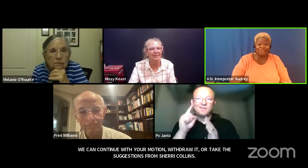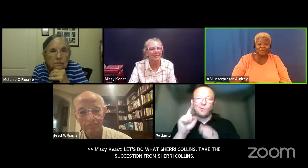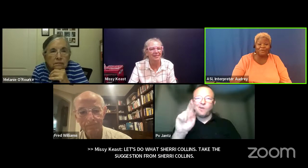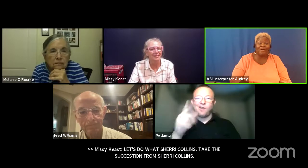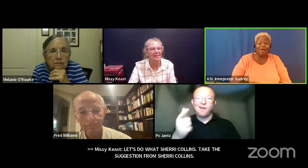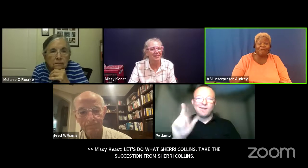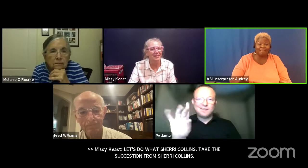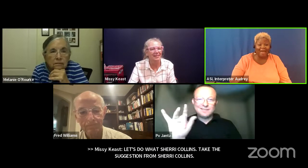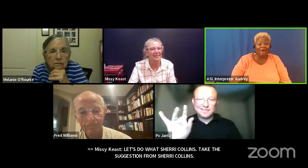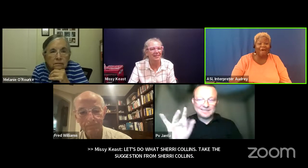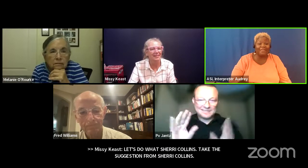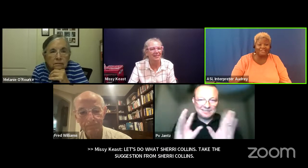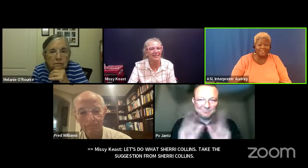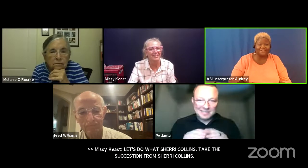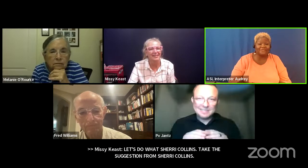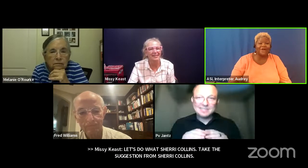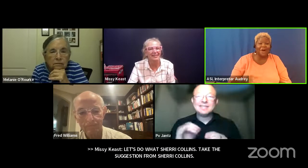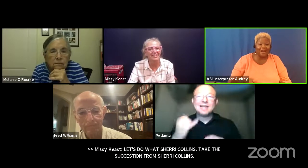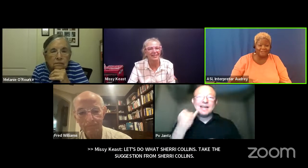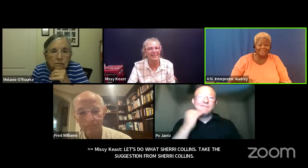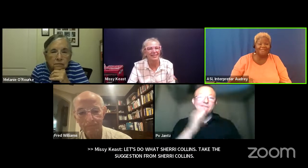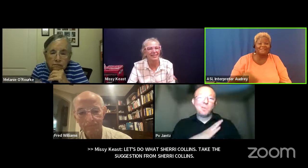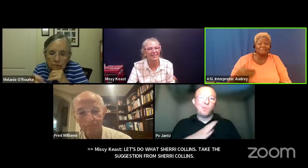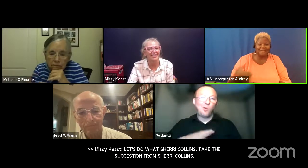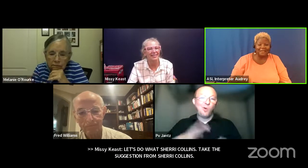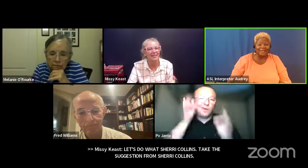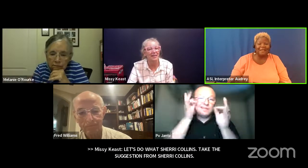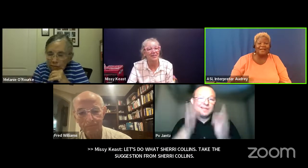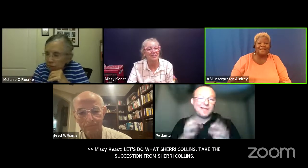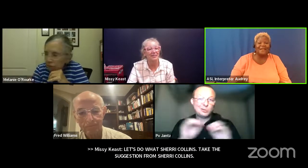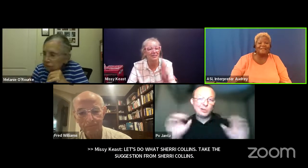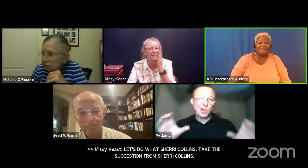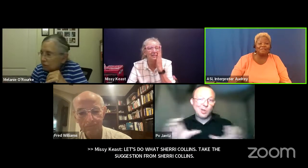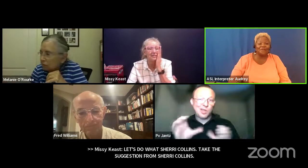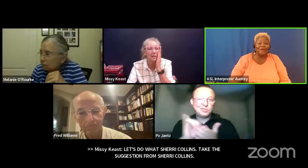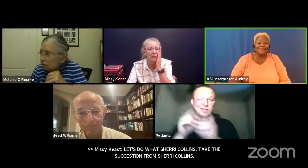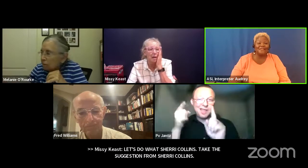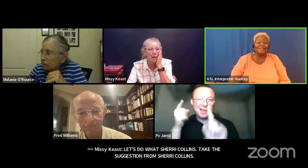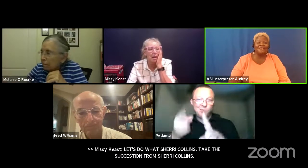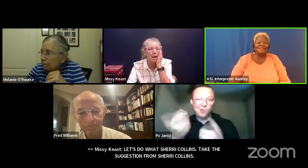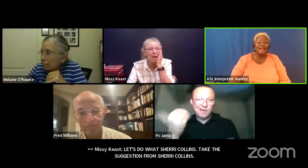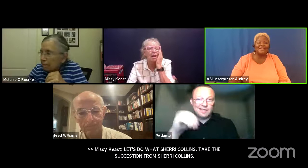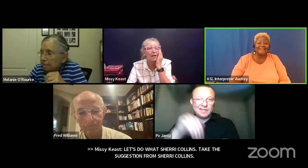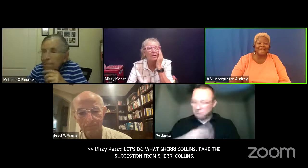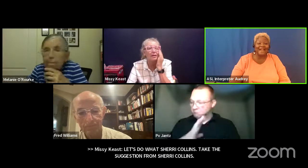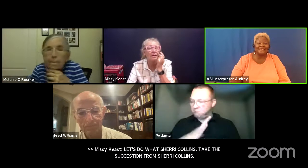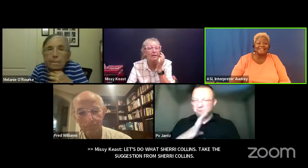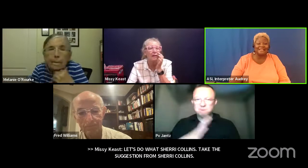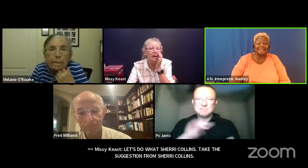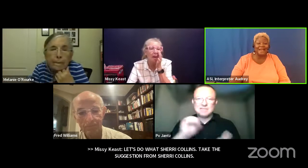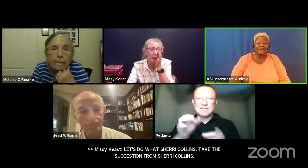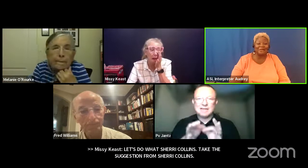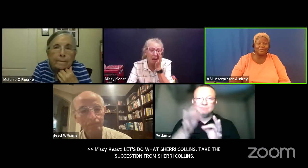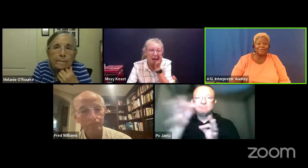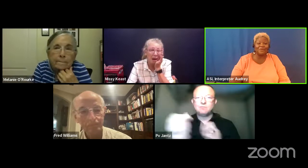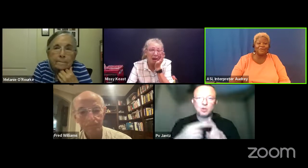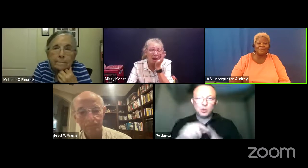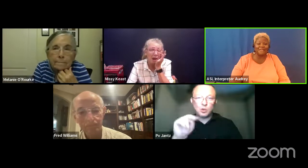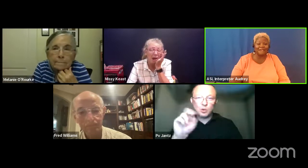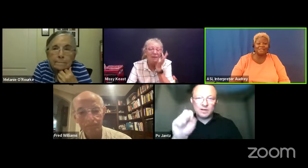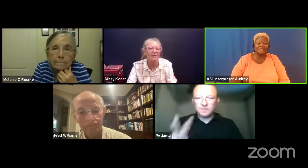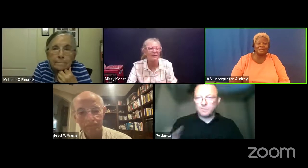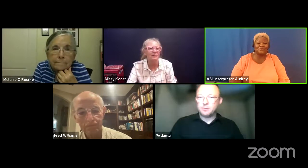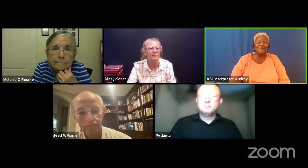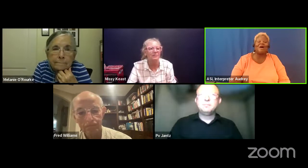We'll make sure we get on the agenda for August meeting. If the board then decides to take action at that time, we will, or we